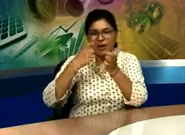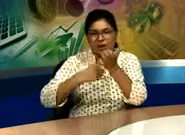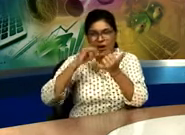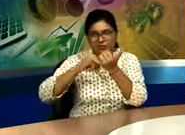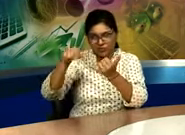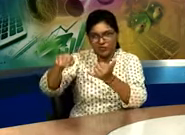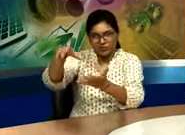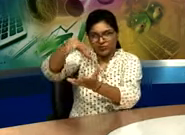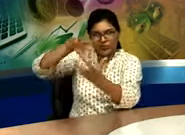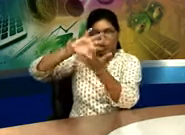that